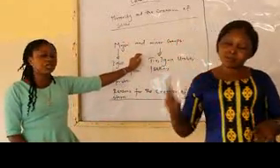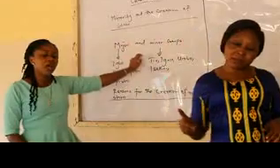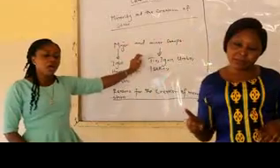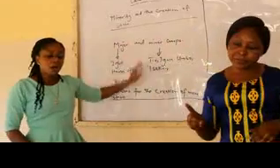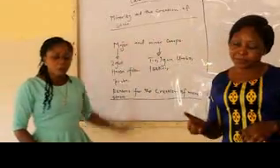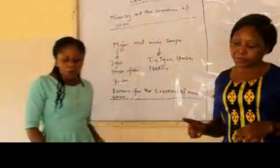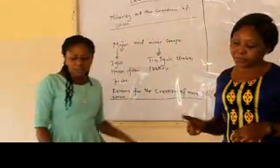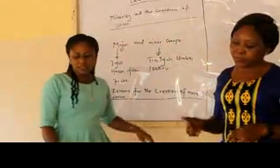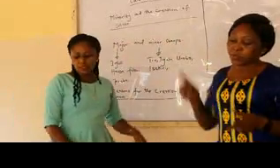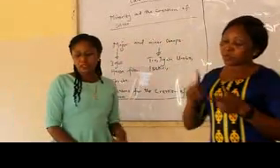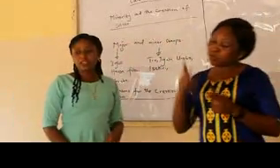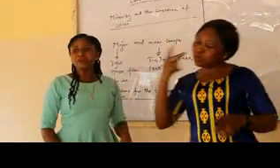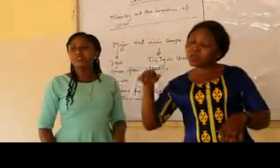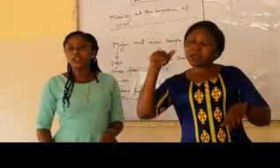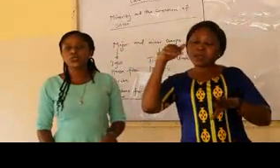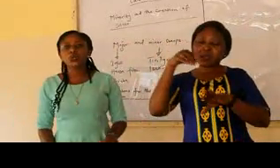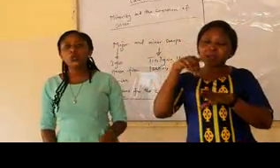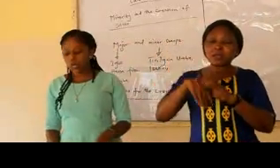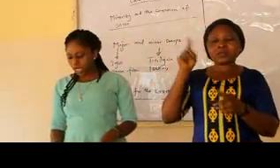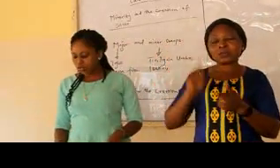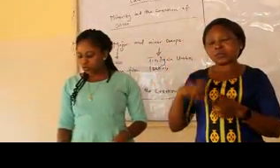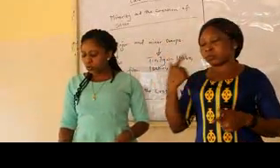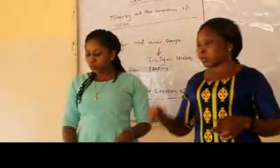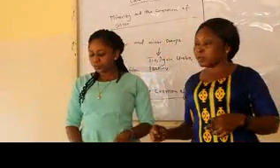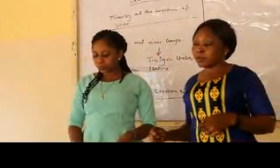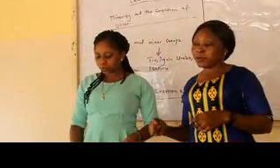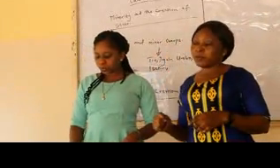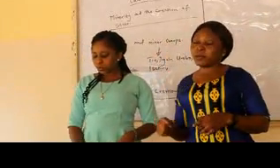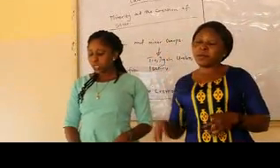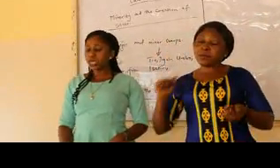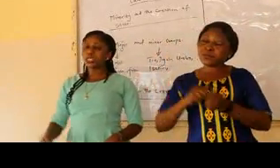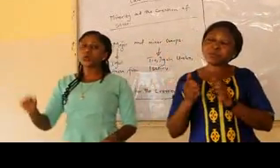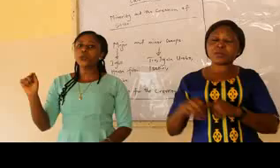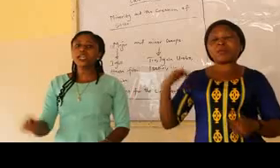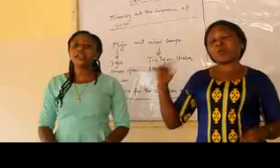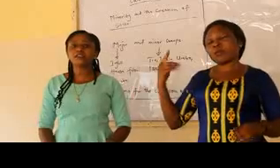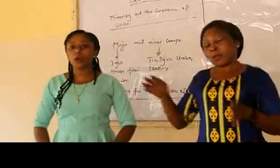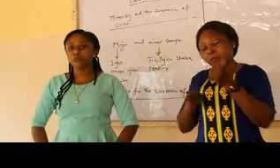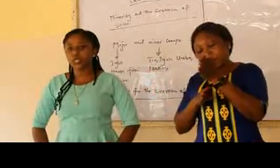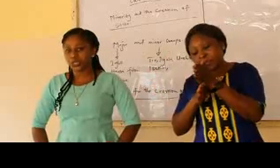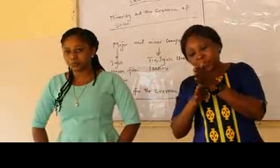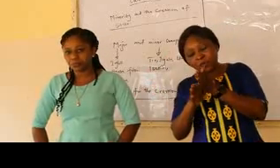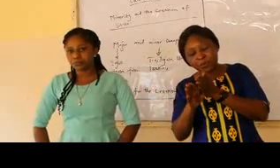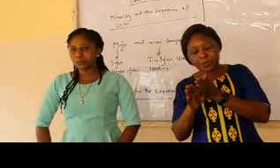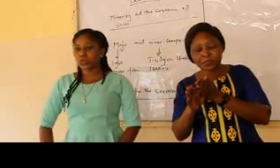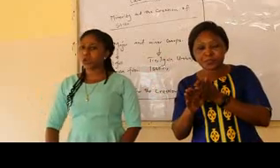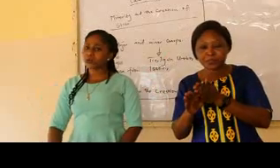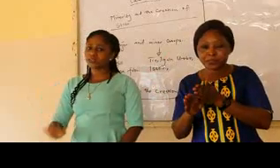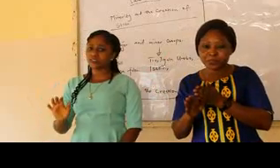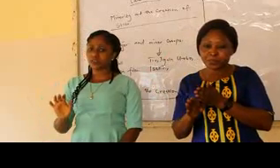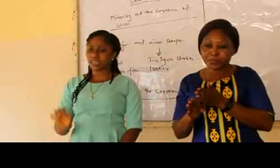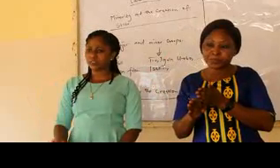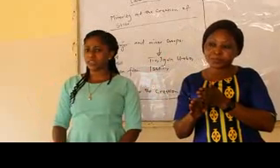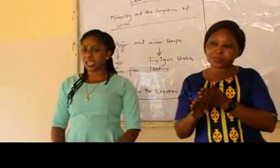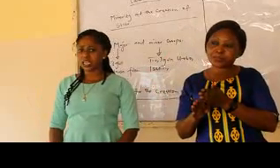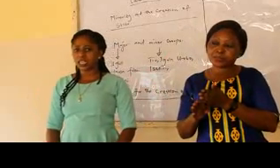commissions. But the scheme said we should look into the Willings Commission. We are not going